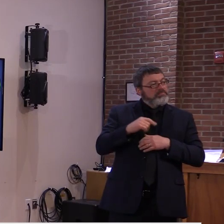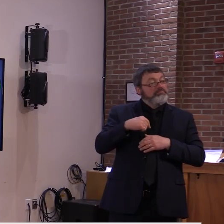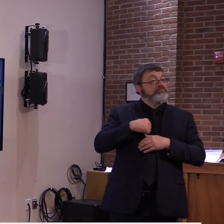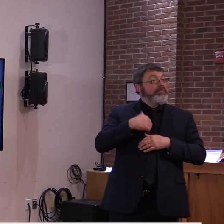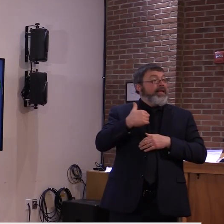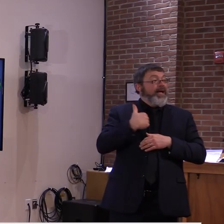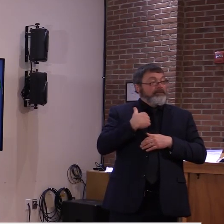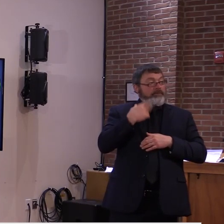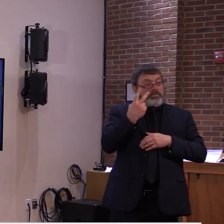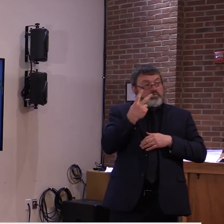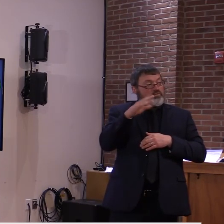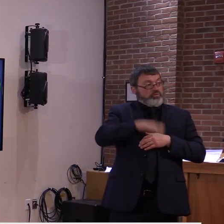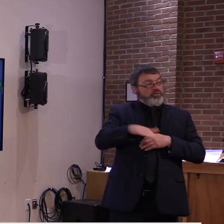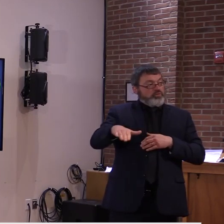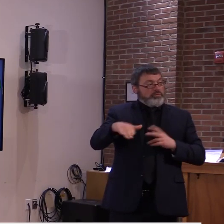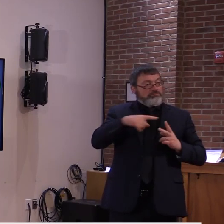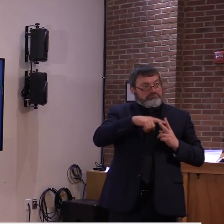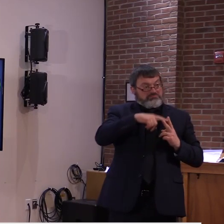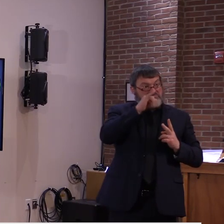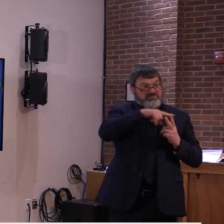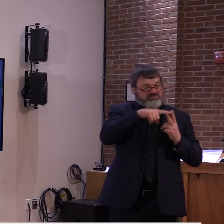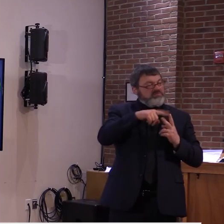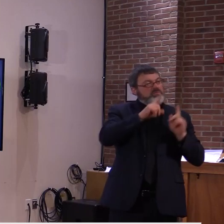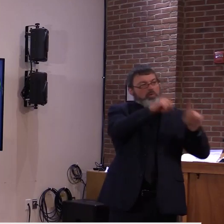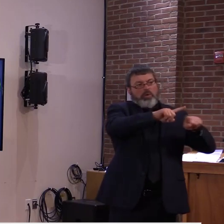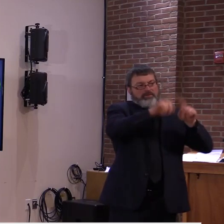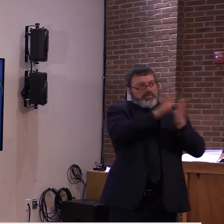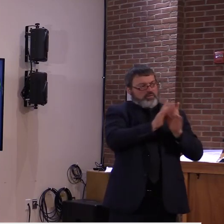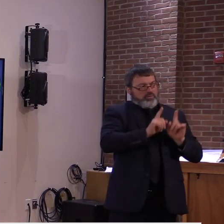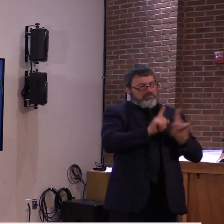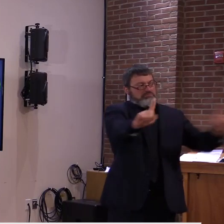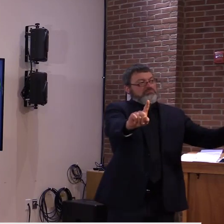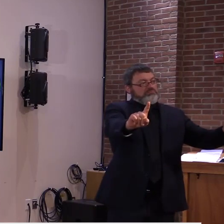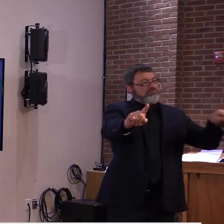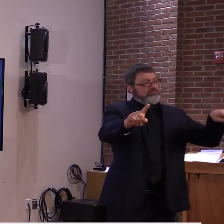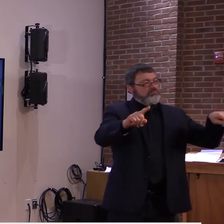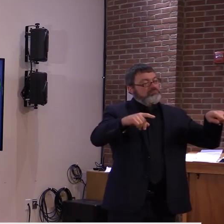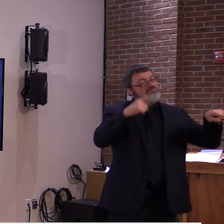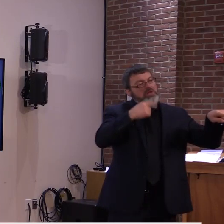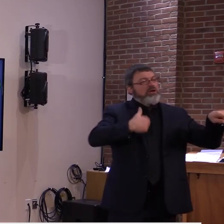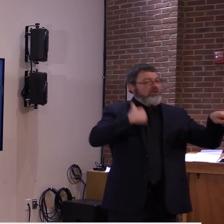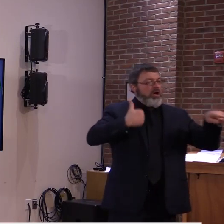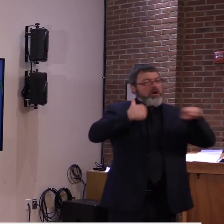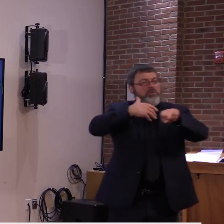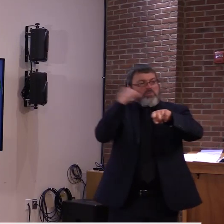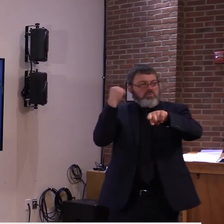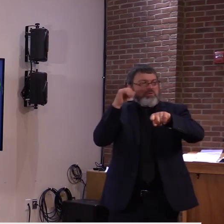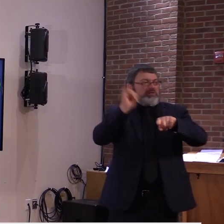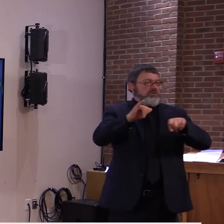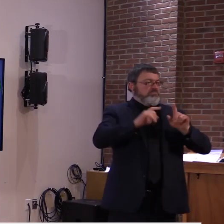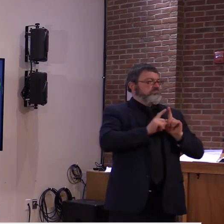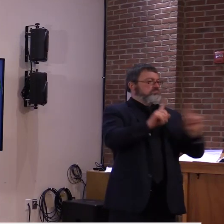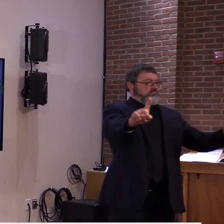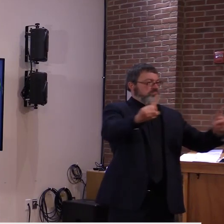Since that answer was a little briefer than I expected, I've got another question, which is from another reader